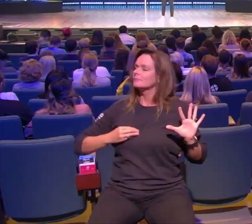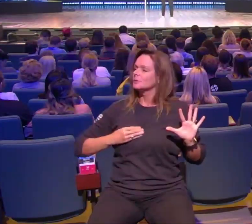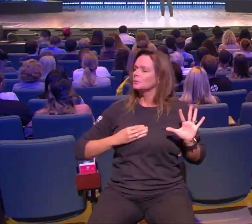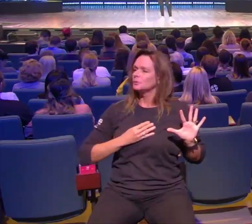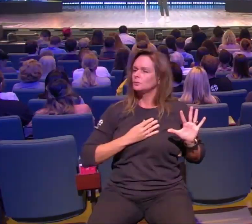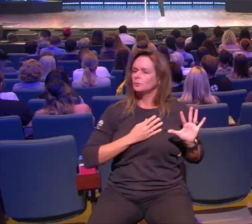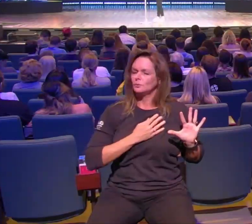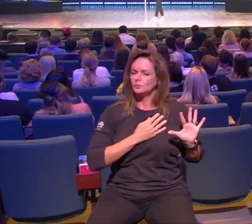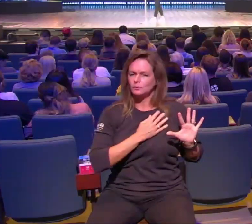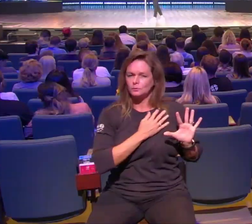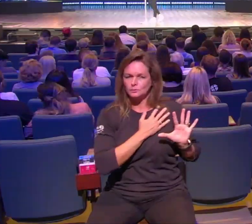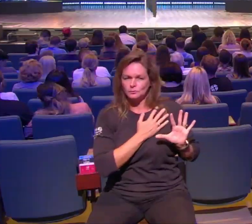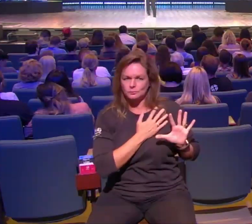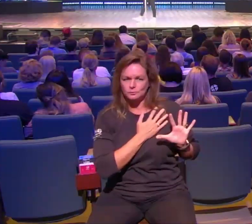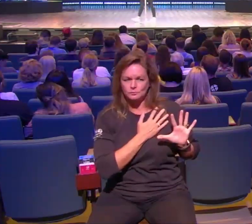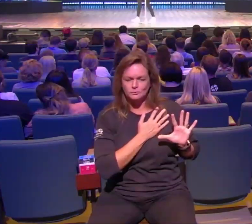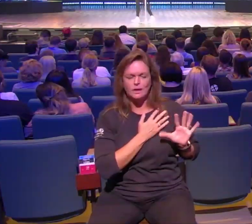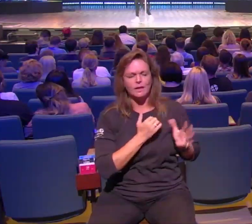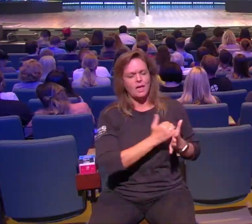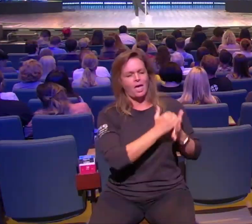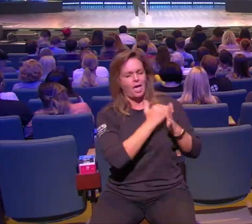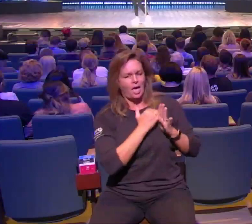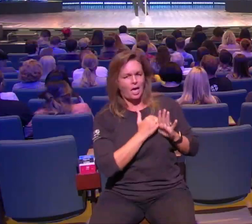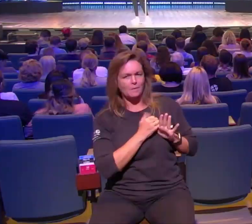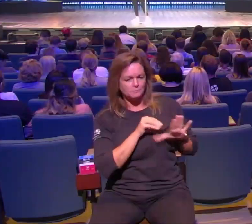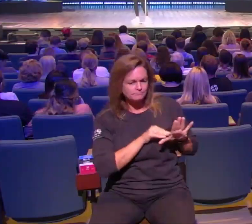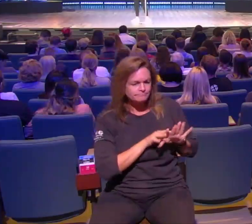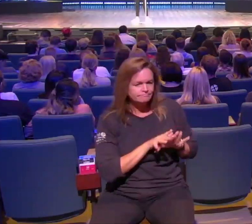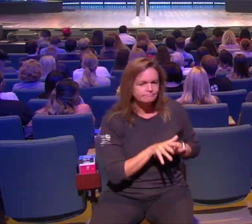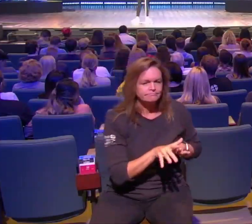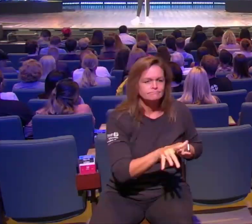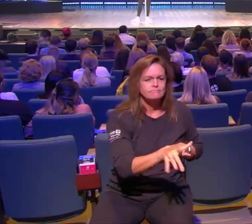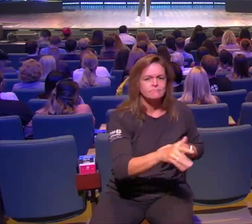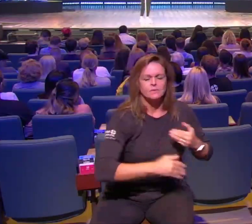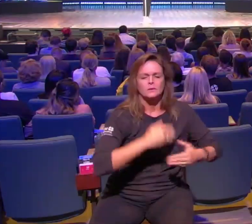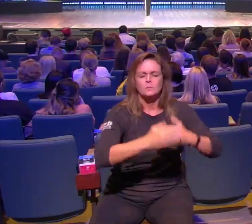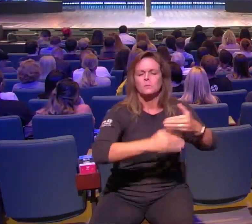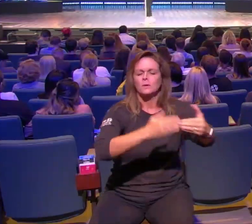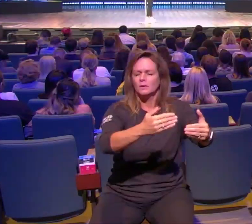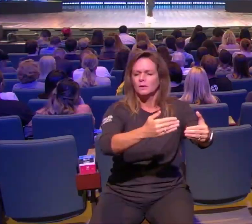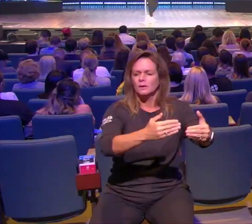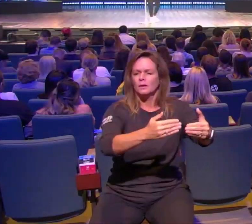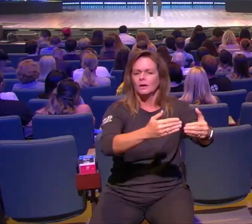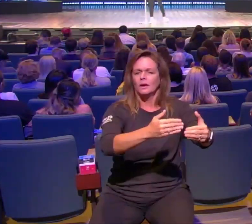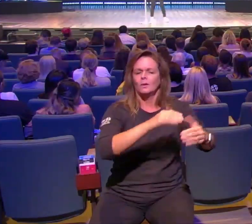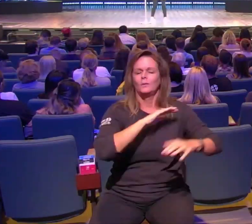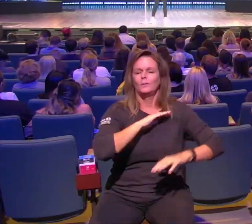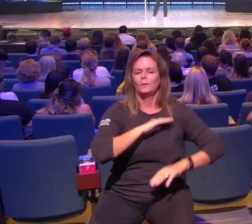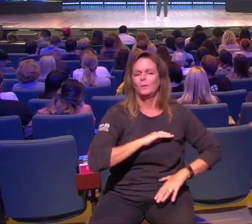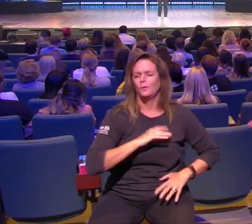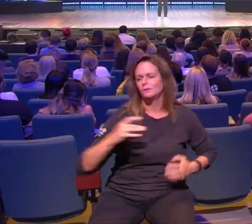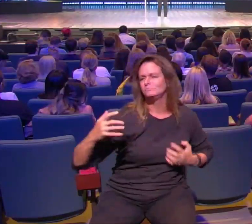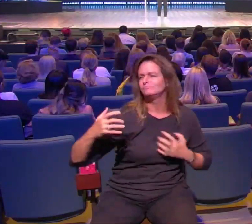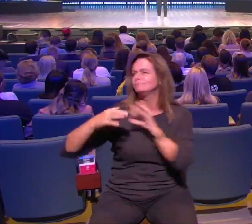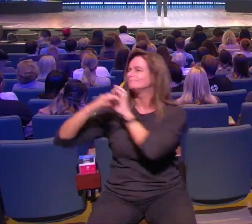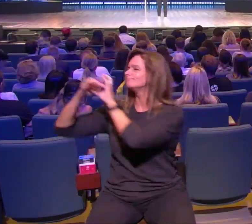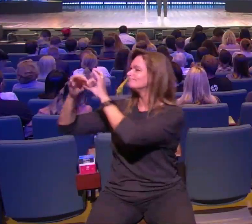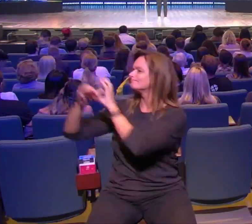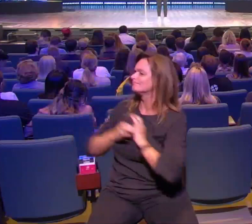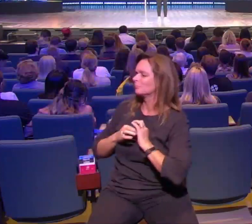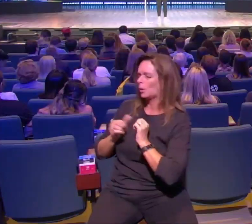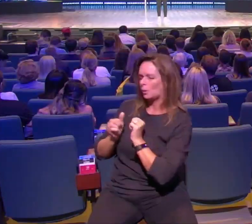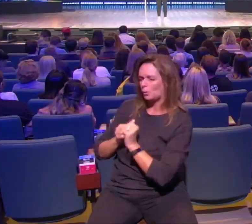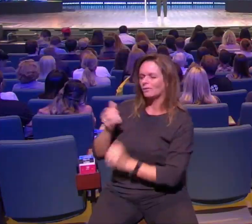became somebody else's passport into the promised land. But what I want you to hear is this. Before